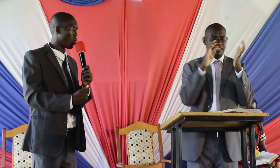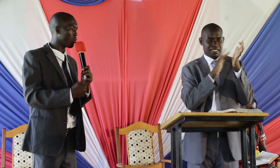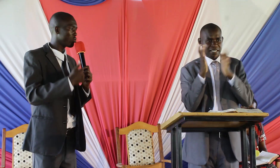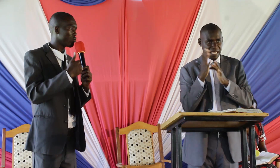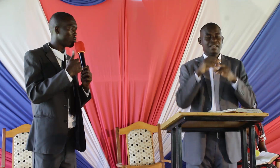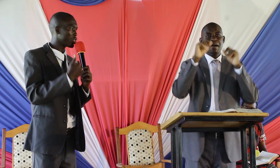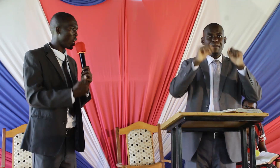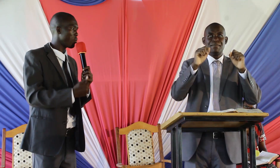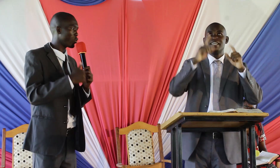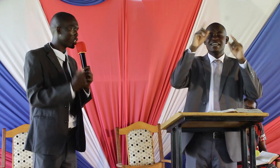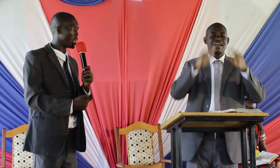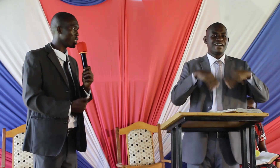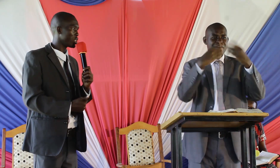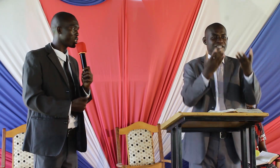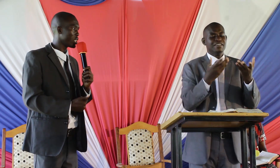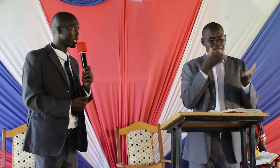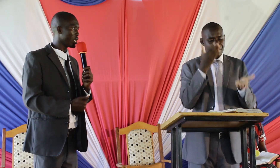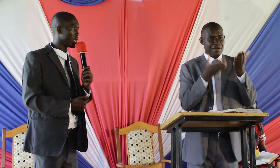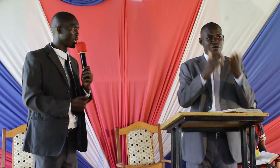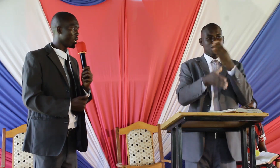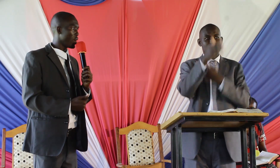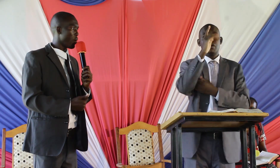very long time of challenges.